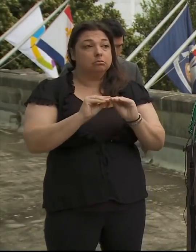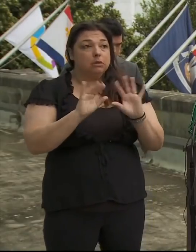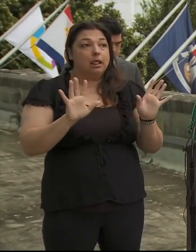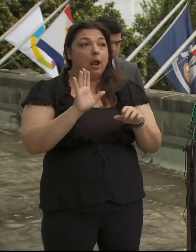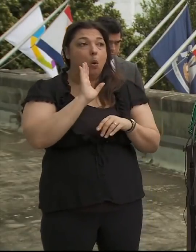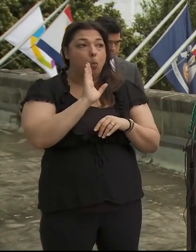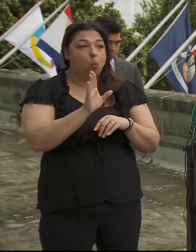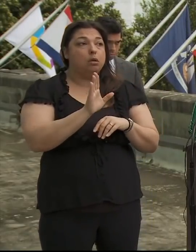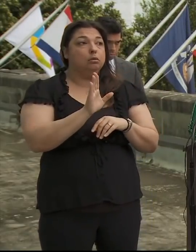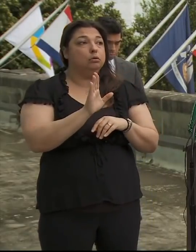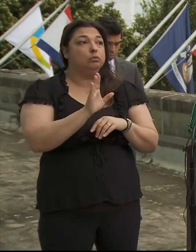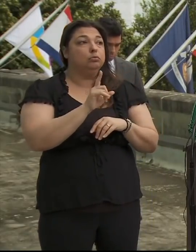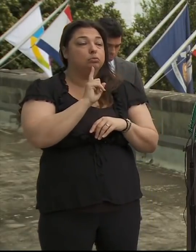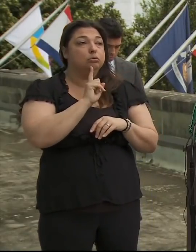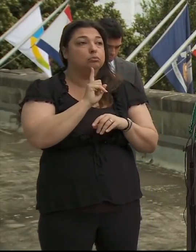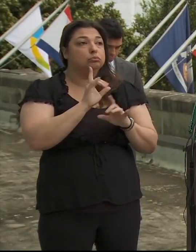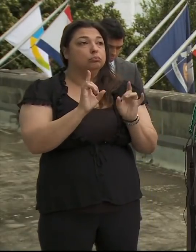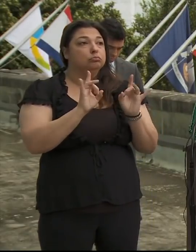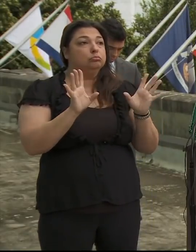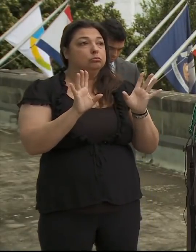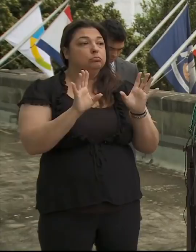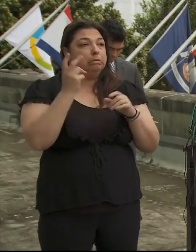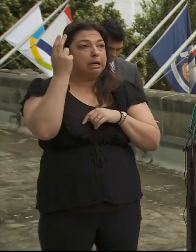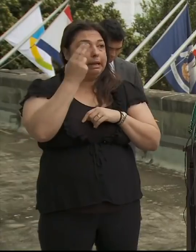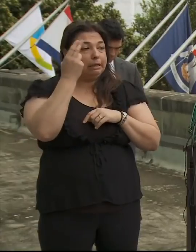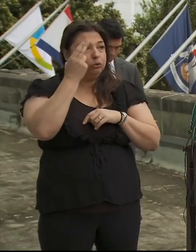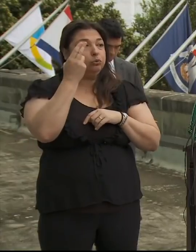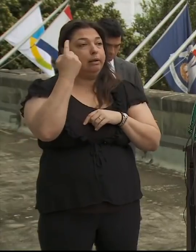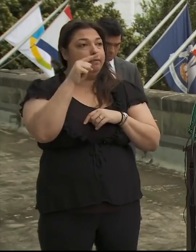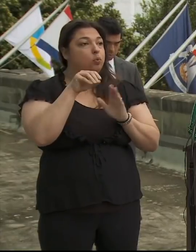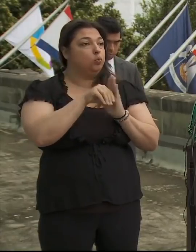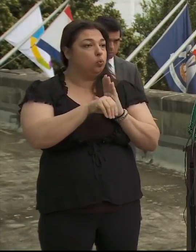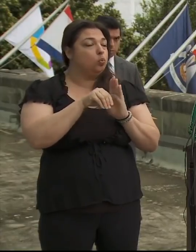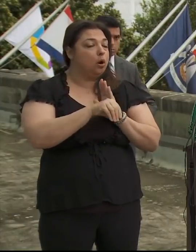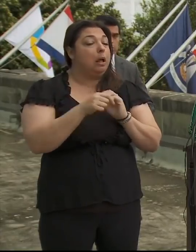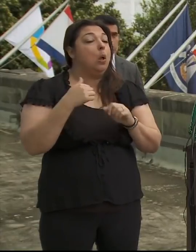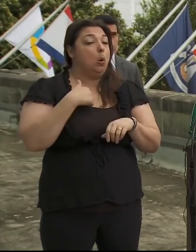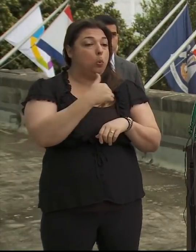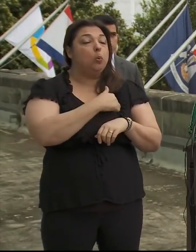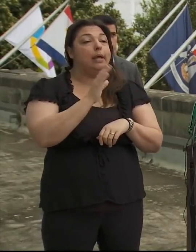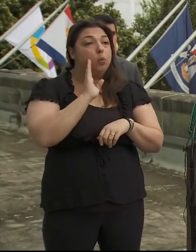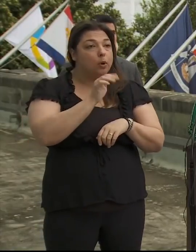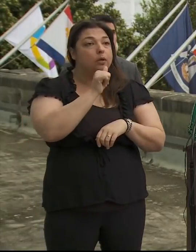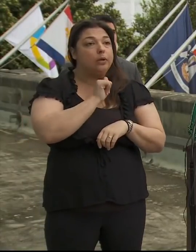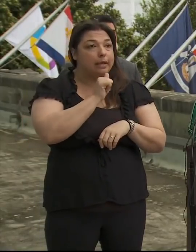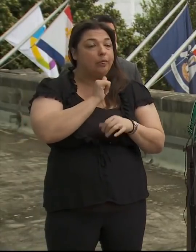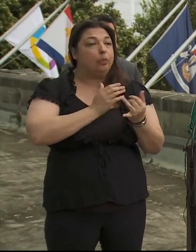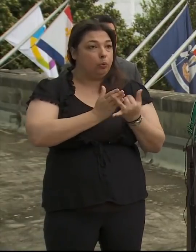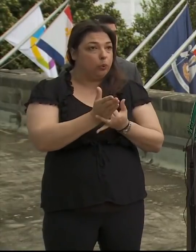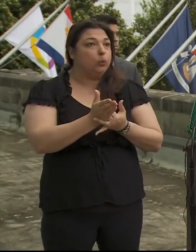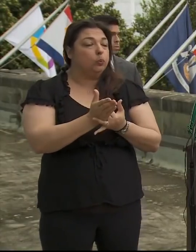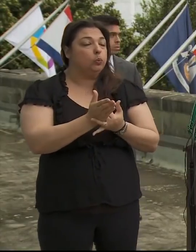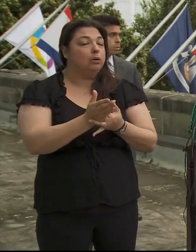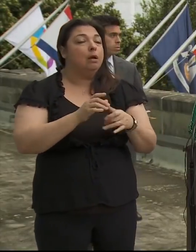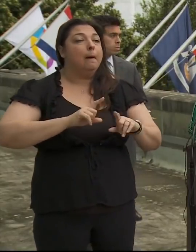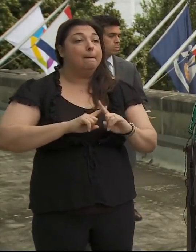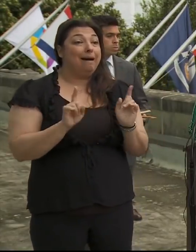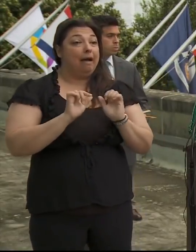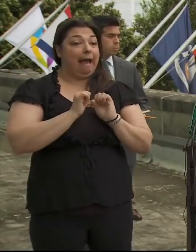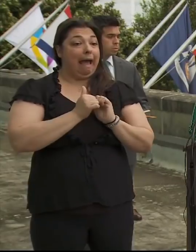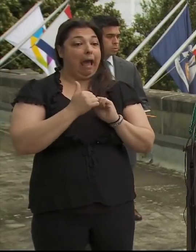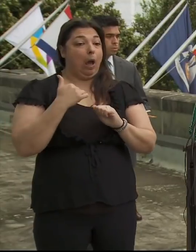going to leave a mark in history for the city of New Orleans. We will get through this, but how